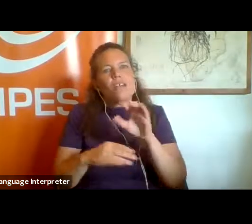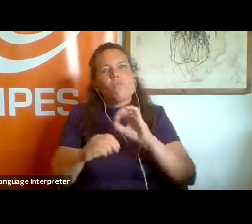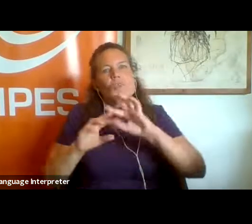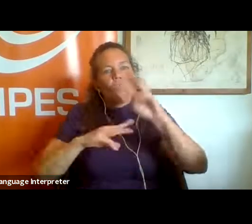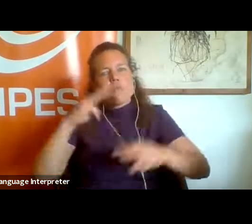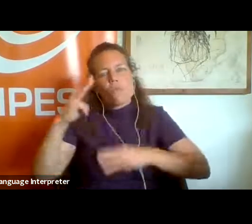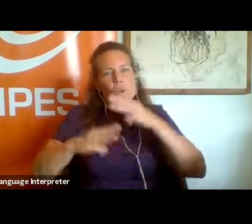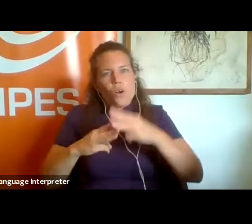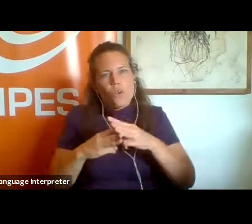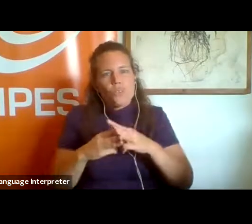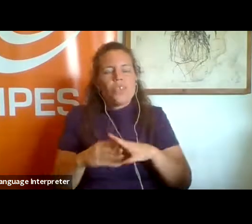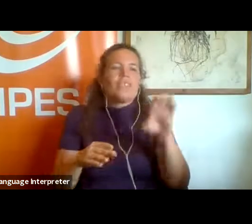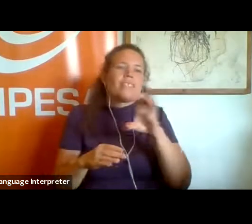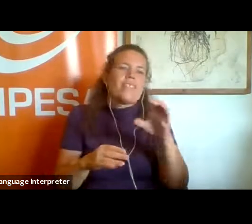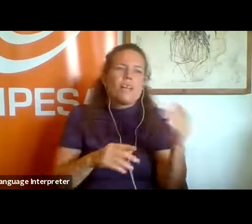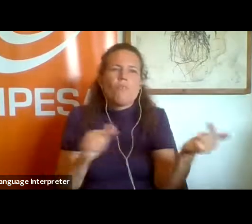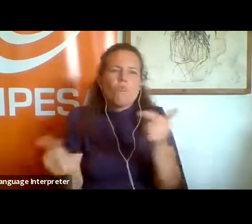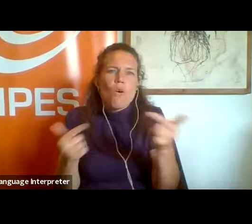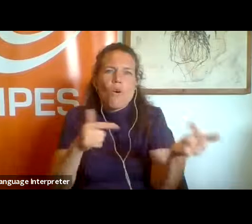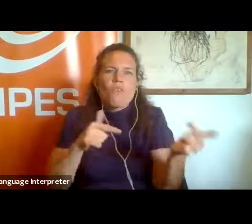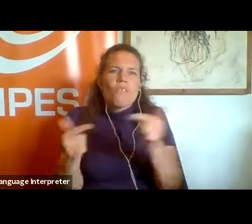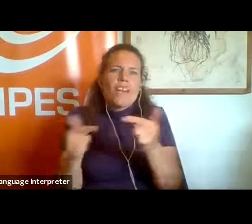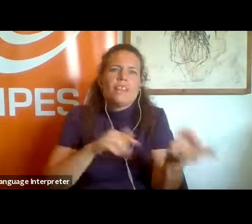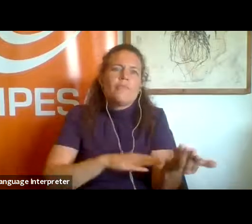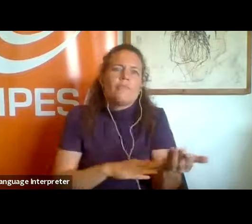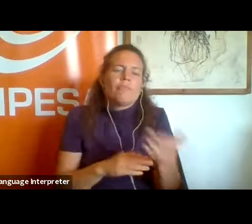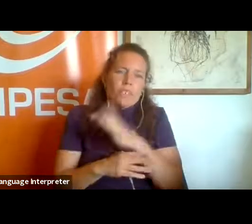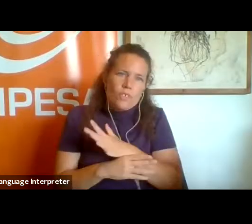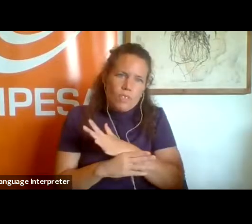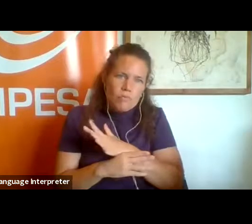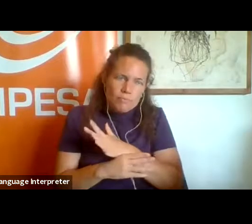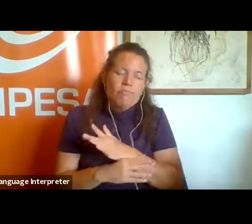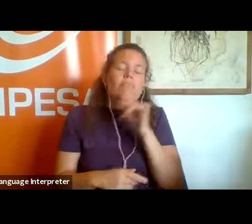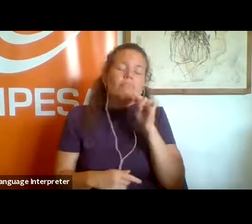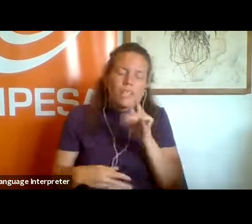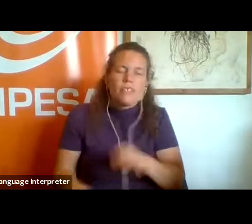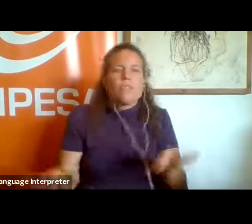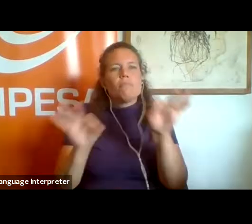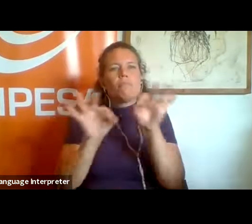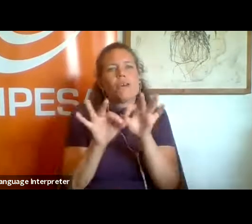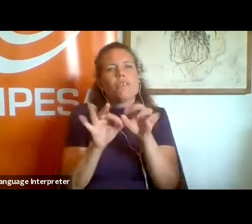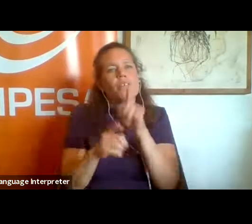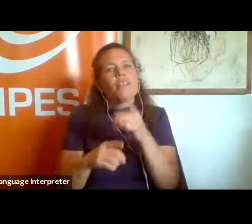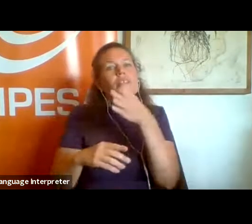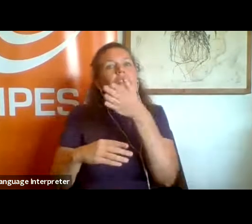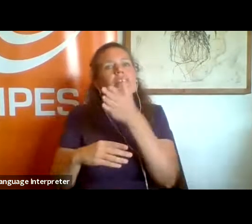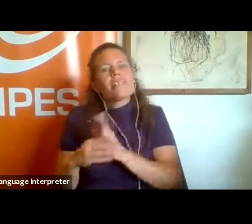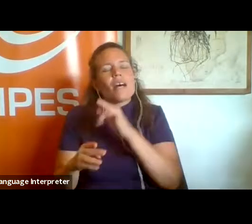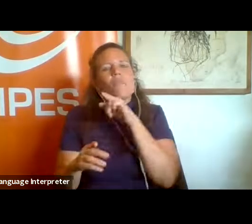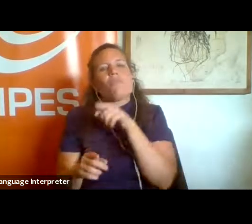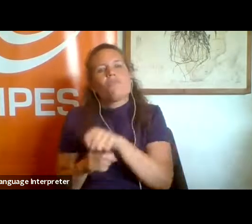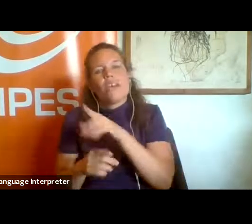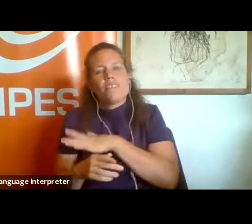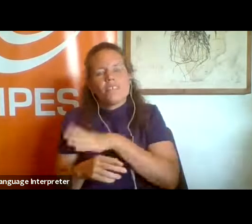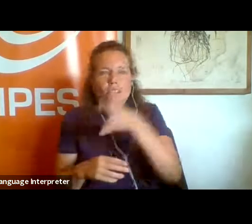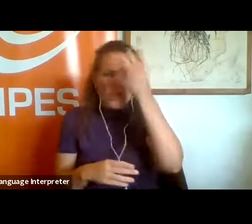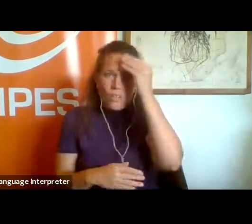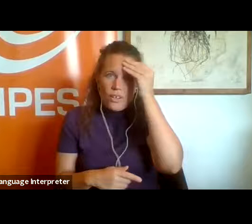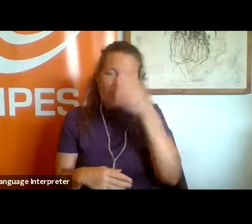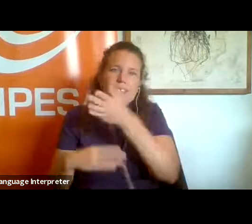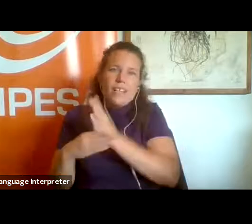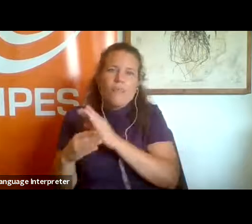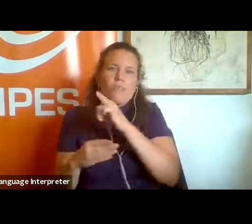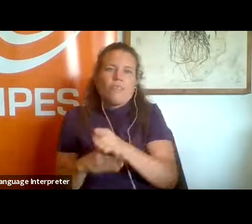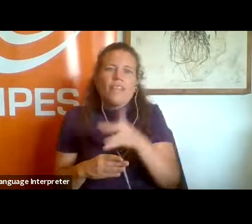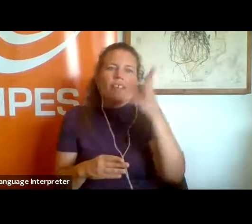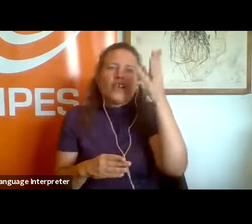So engaging in that conversation is really important. And then taking some of that learning, taking some of that understanding back to